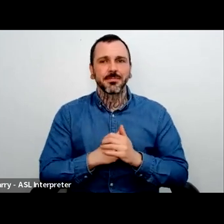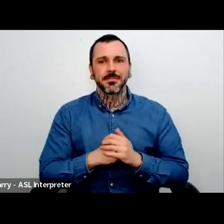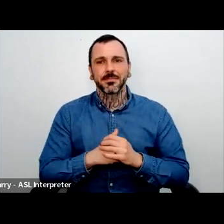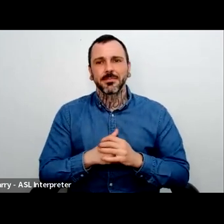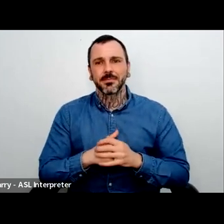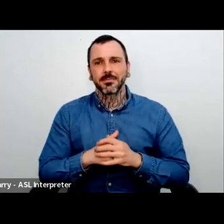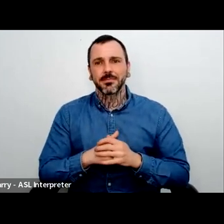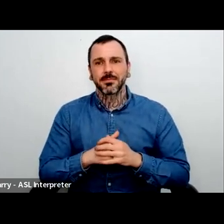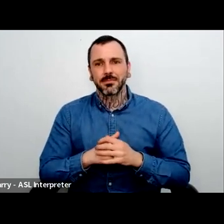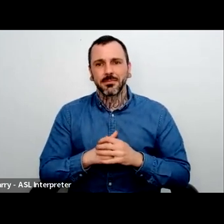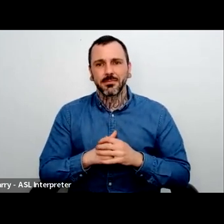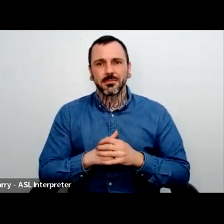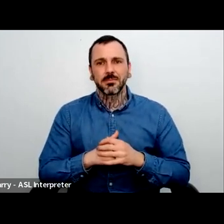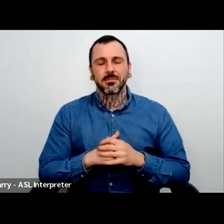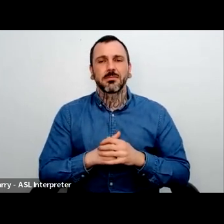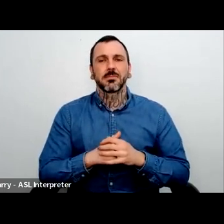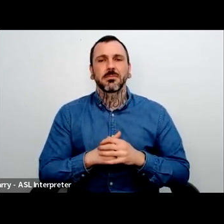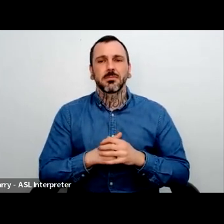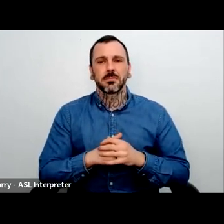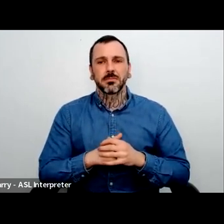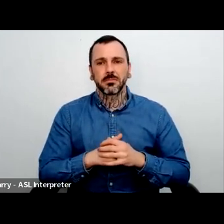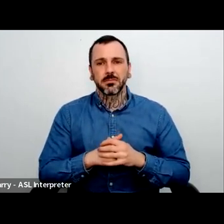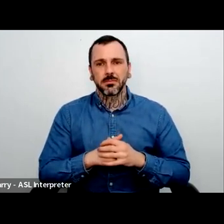talked about,